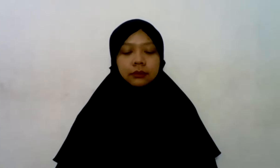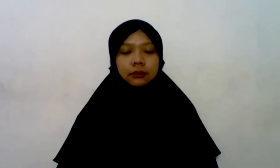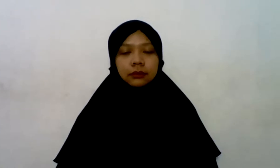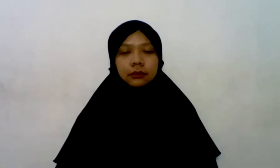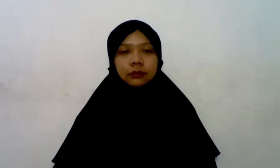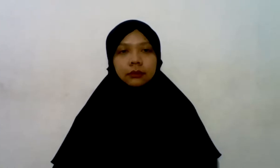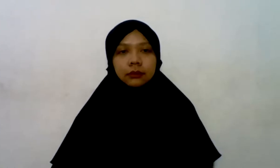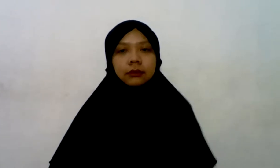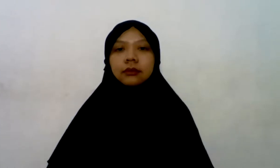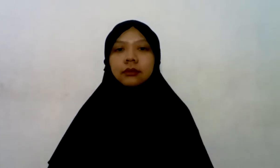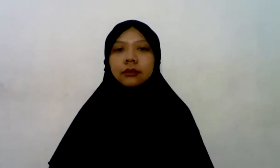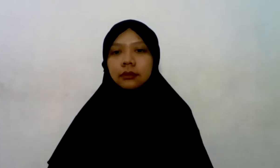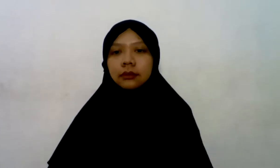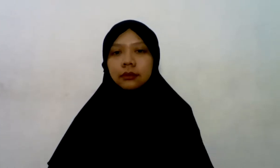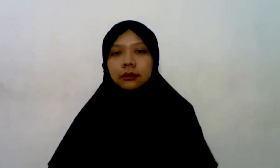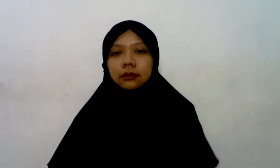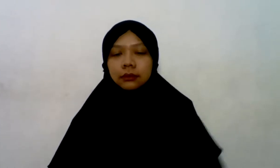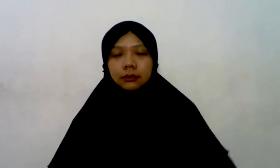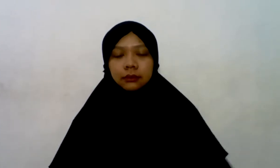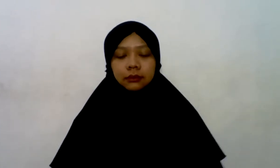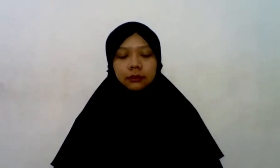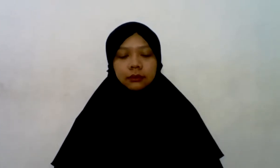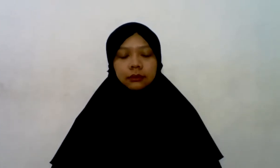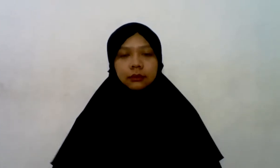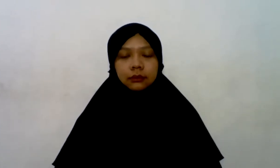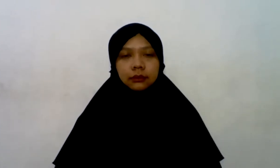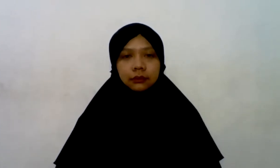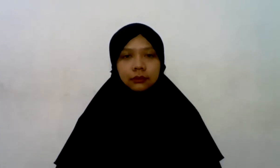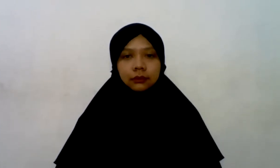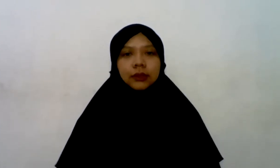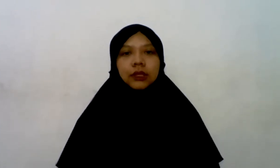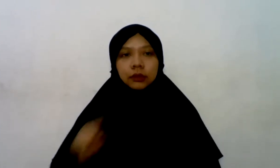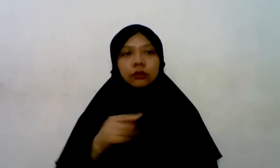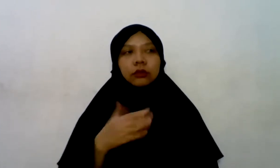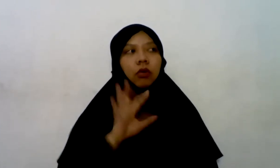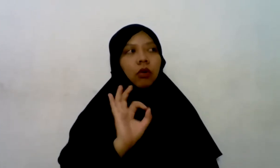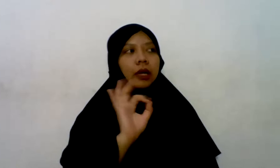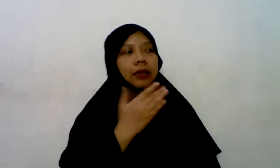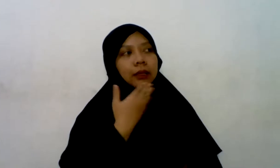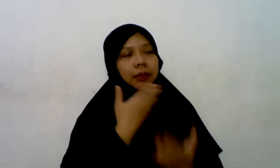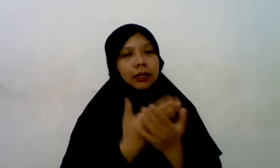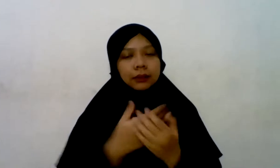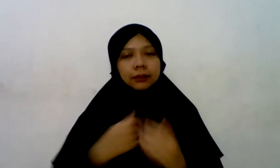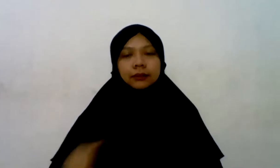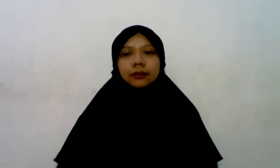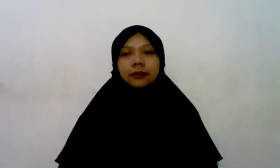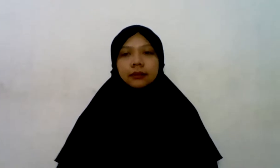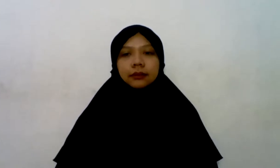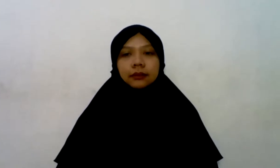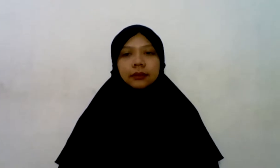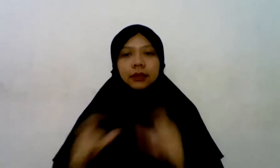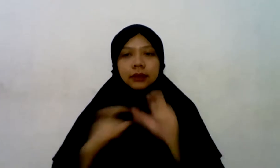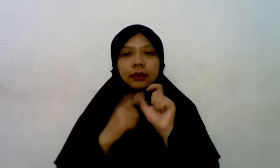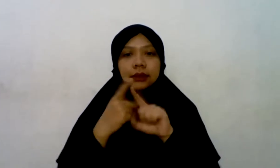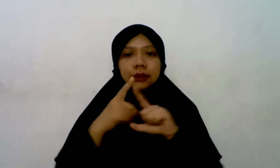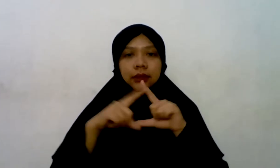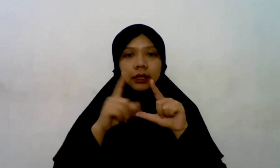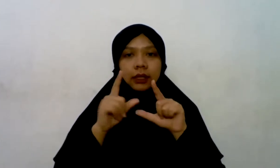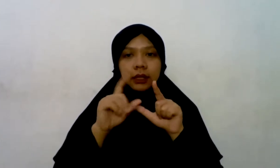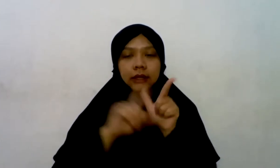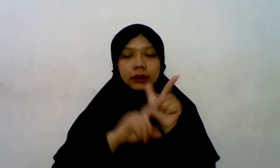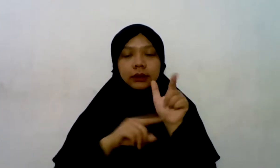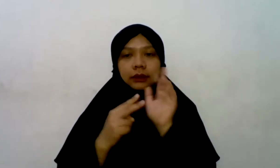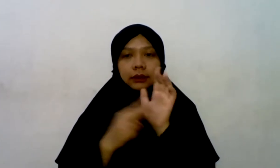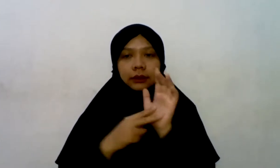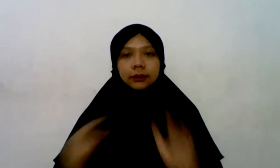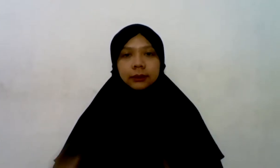this scheme of scholarship. Yeah. Thank you, Pak Slamet. Sharyn, do you want to respond to the second question about transmission